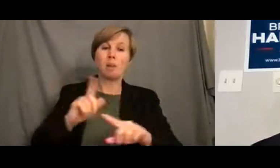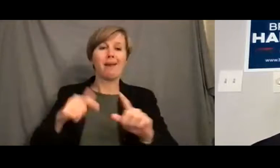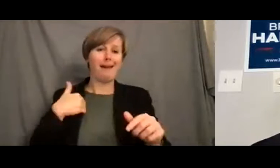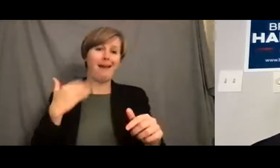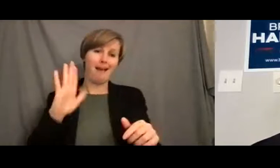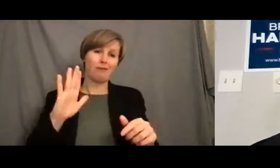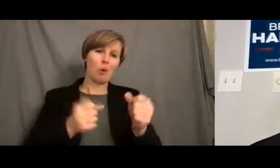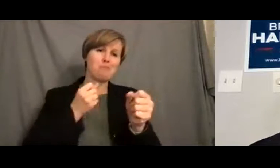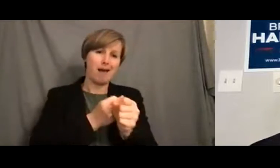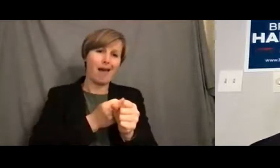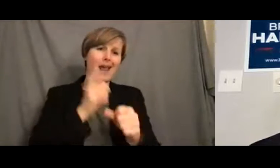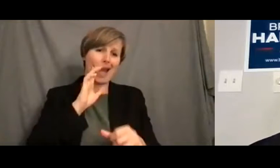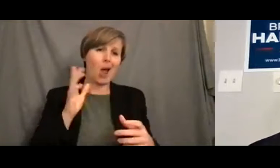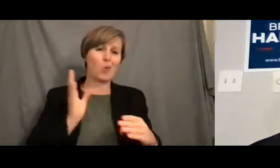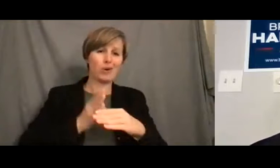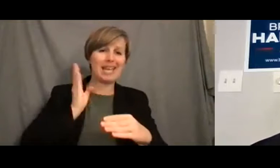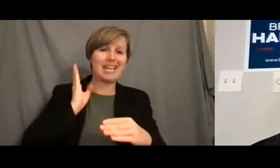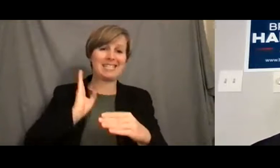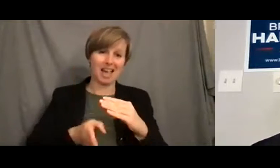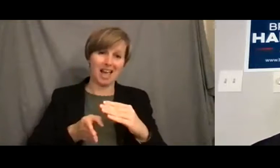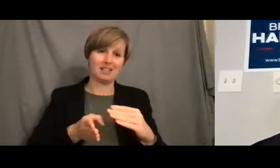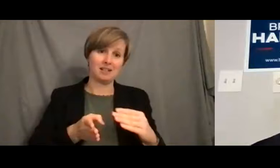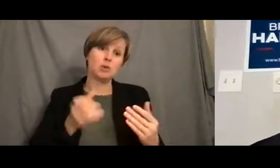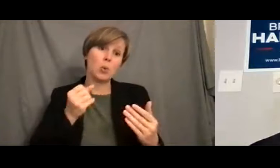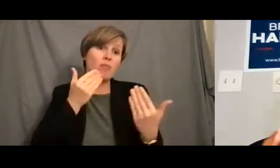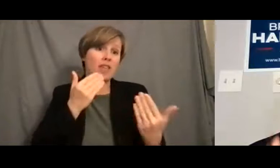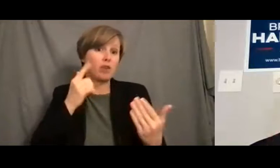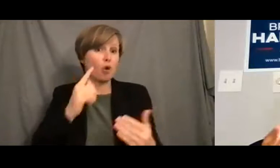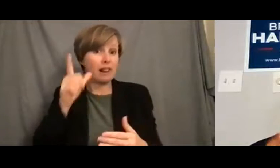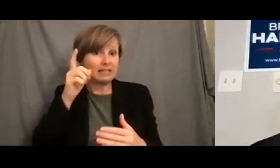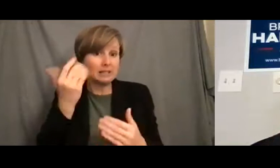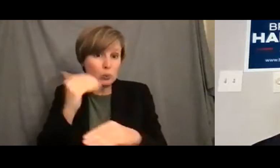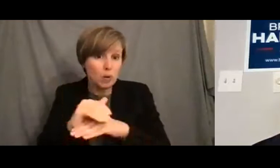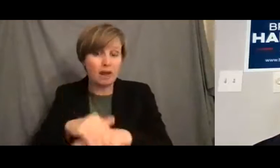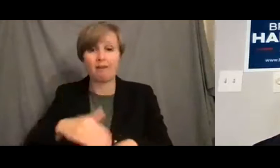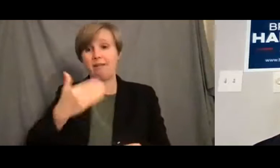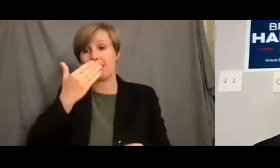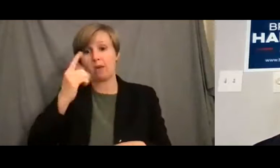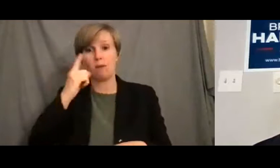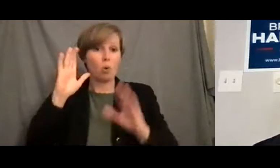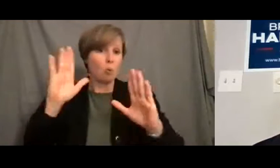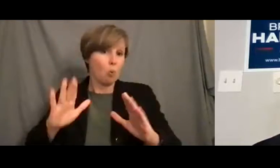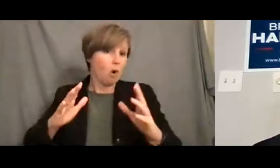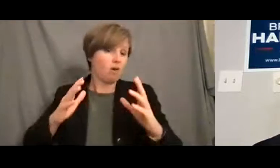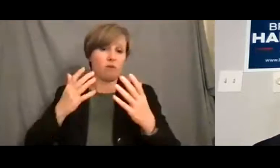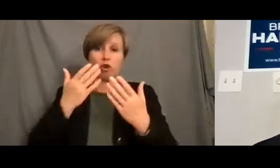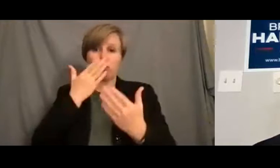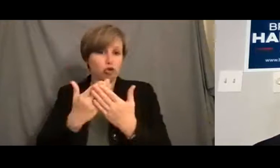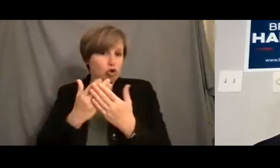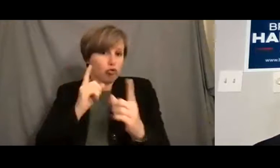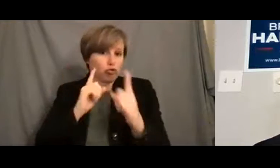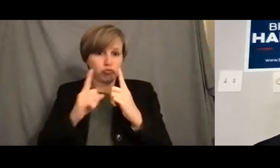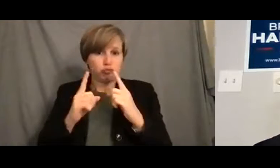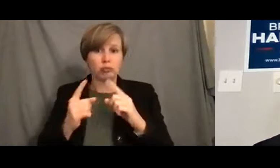I'm going to get things done. So I thank you all for listening tonight. Again, thank you for this wonderful and fruitful conversation. And go